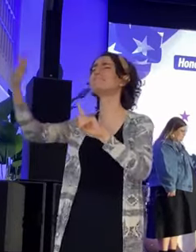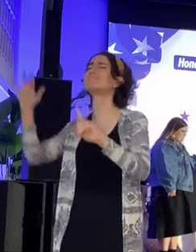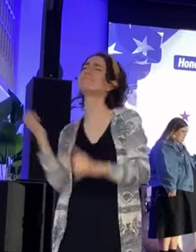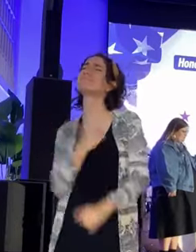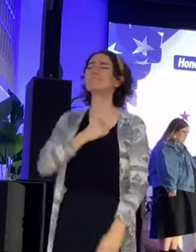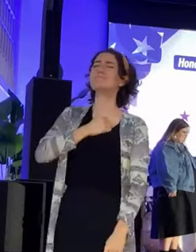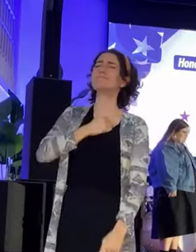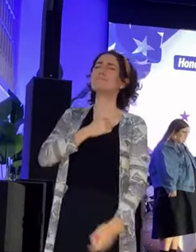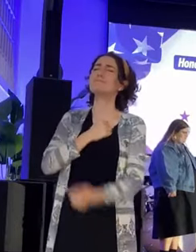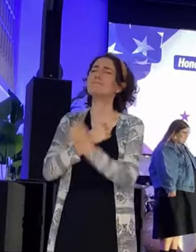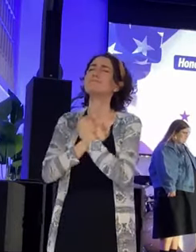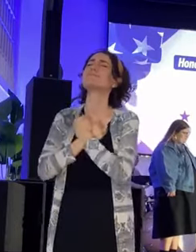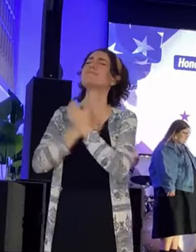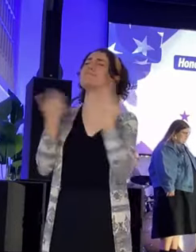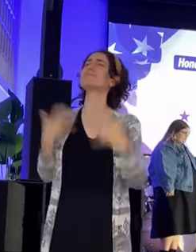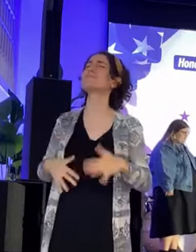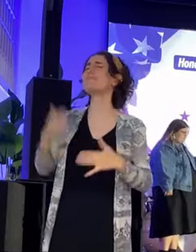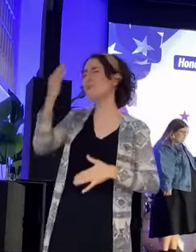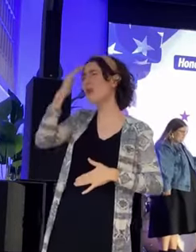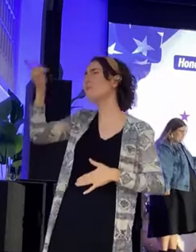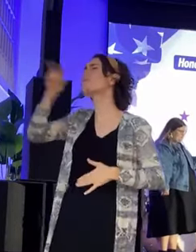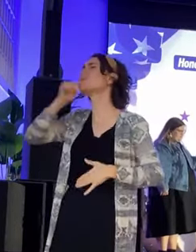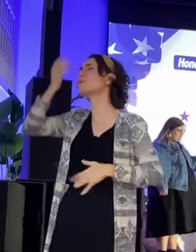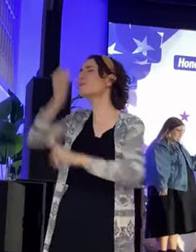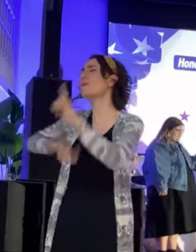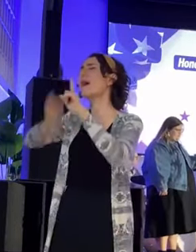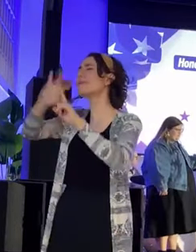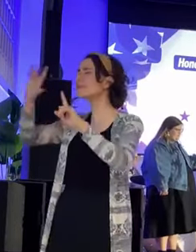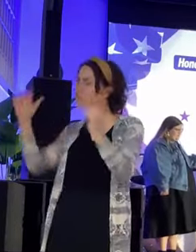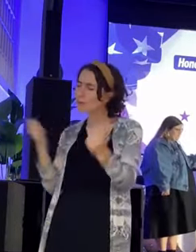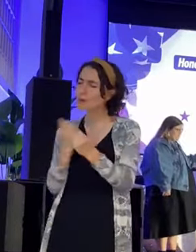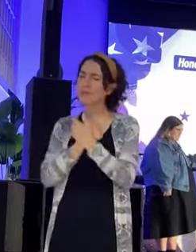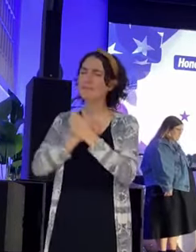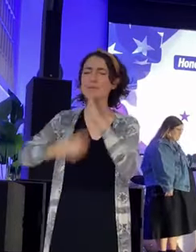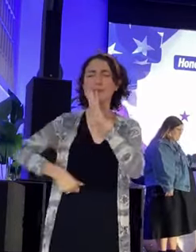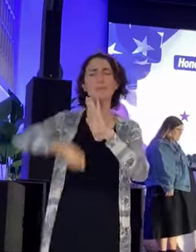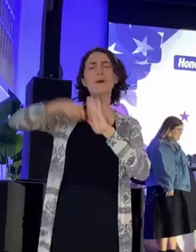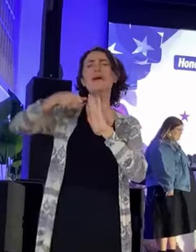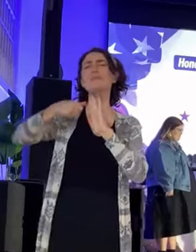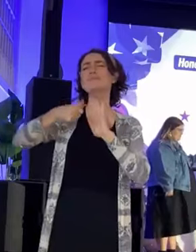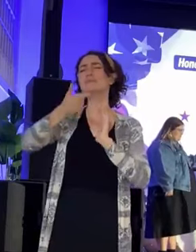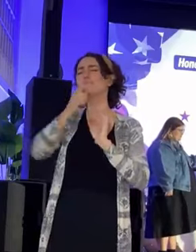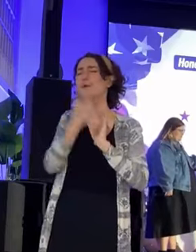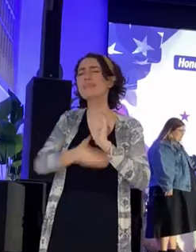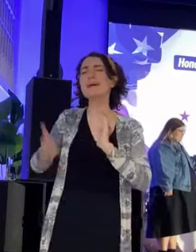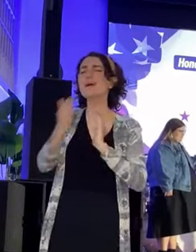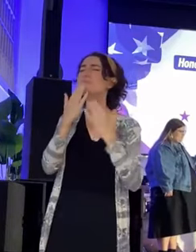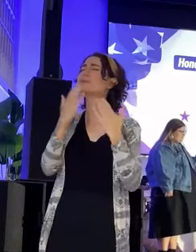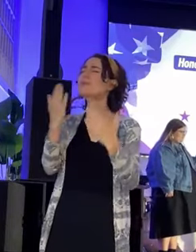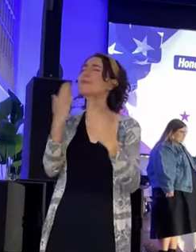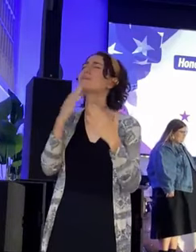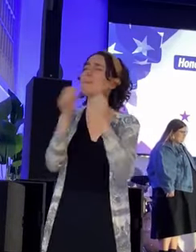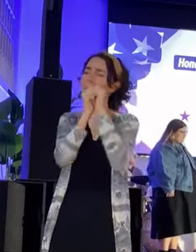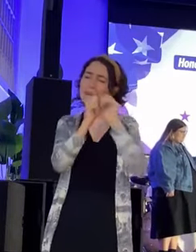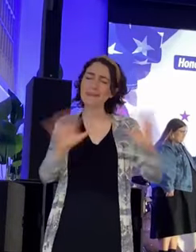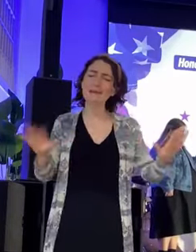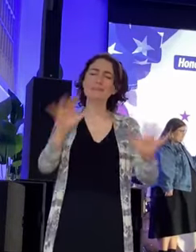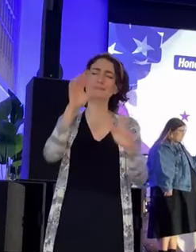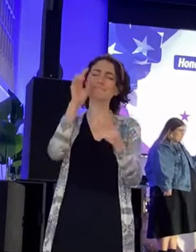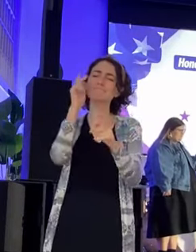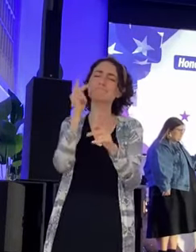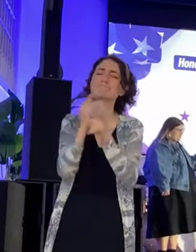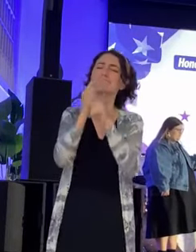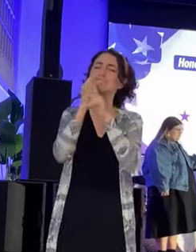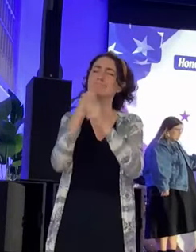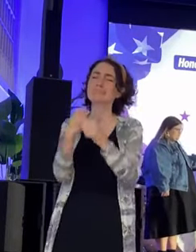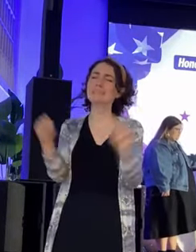That you're proud of them, that we're proud of them, that you're grateful for them, and so are we. So would you bless them? Would you keep them?